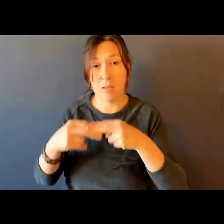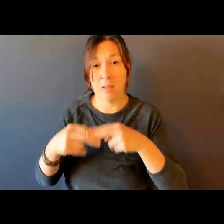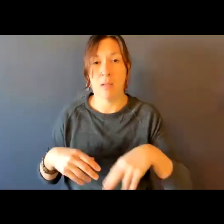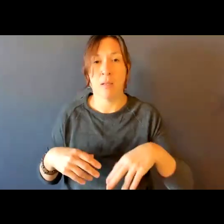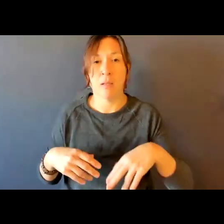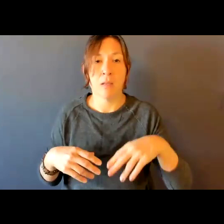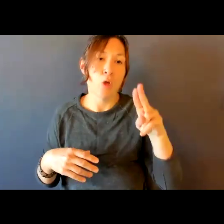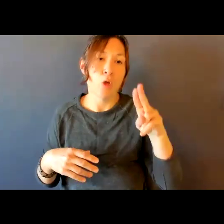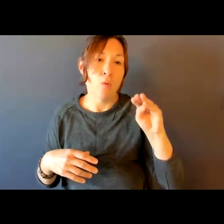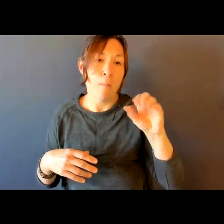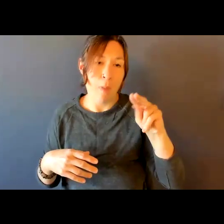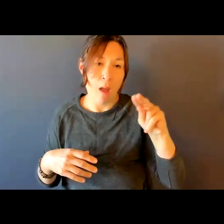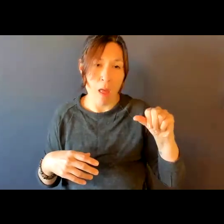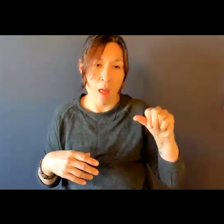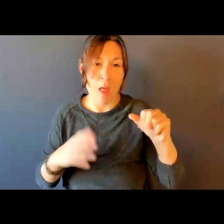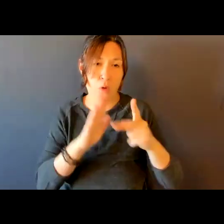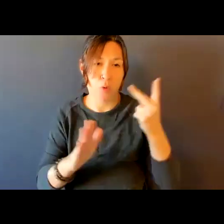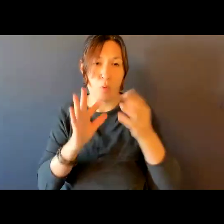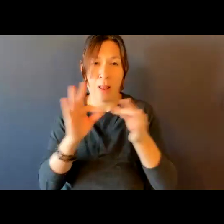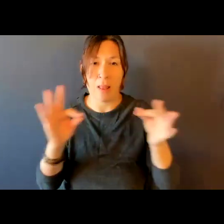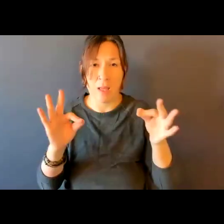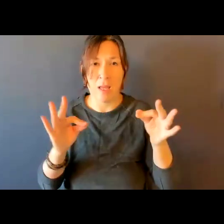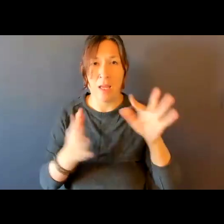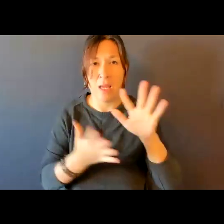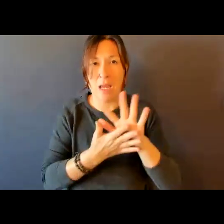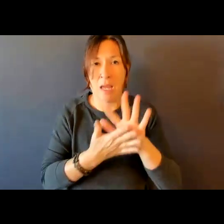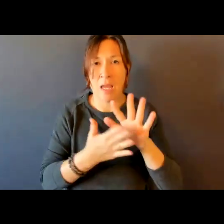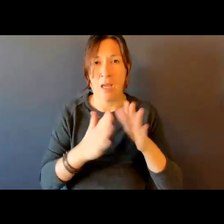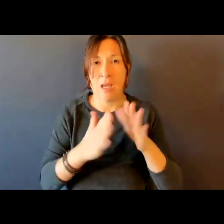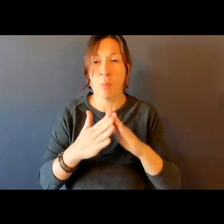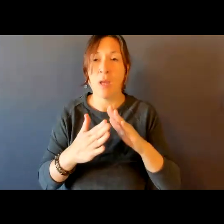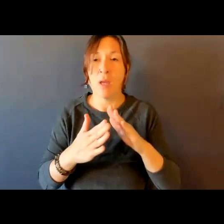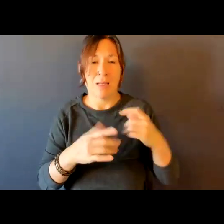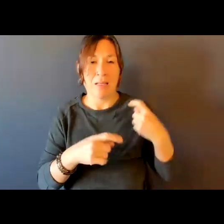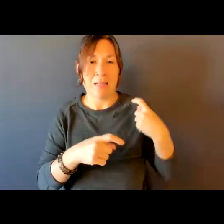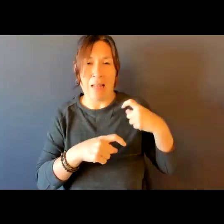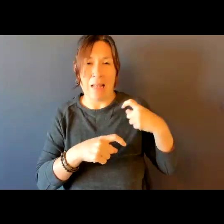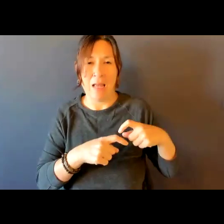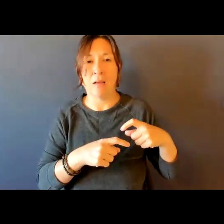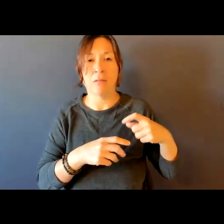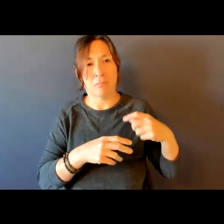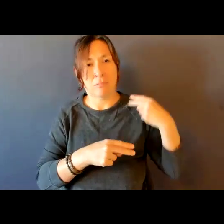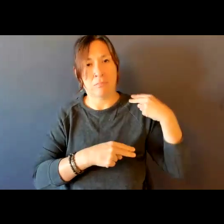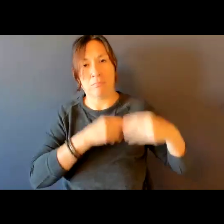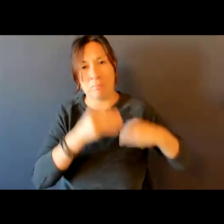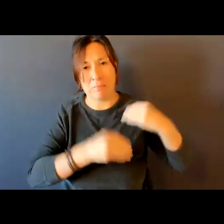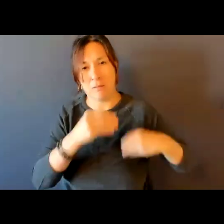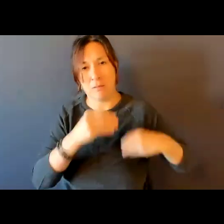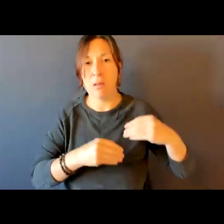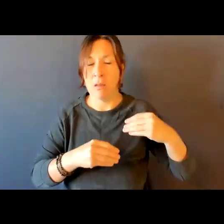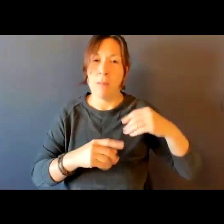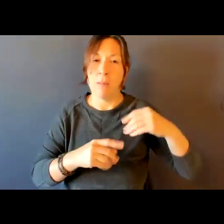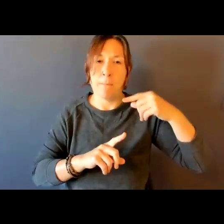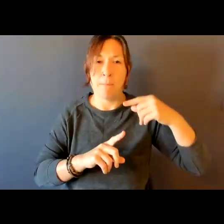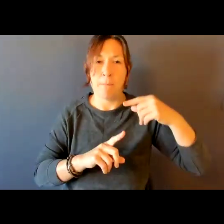Dual Language Academy community celebrated Latinx and Hispanic Heritage Month on Thursday, October 17th,